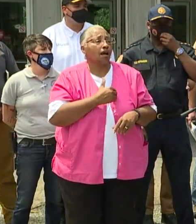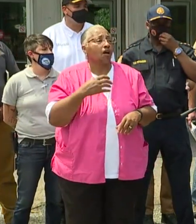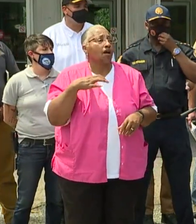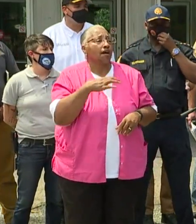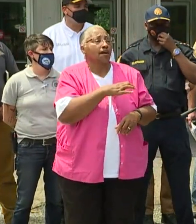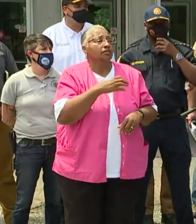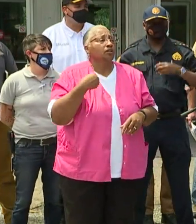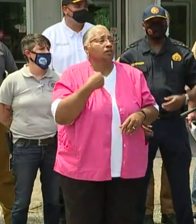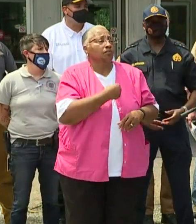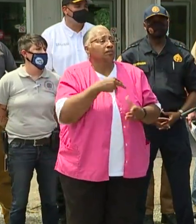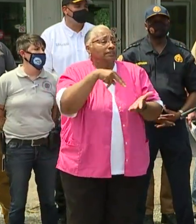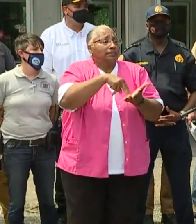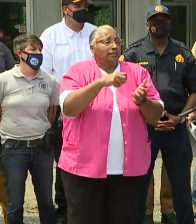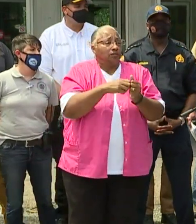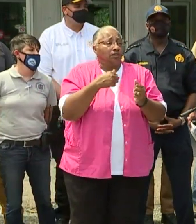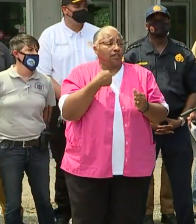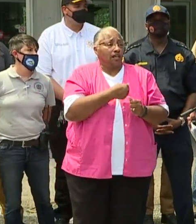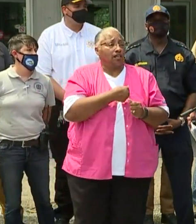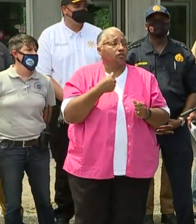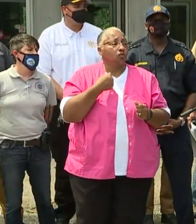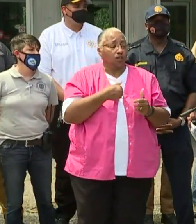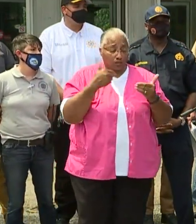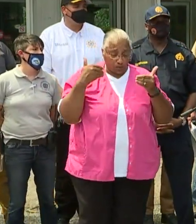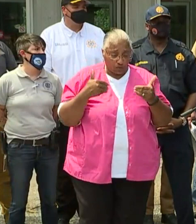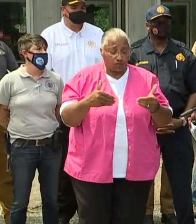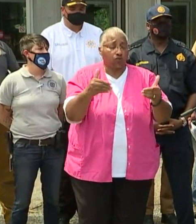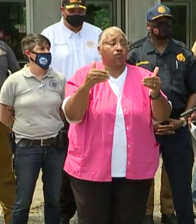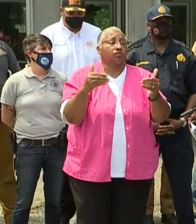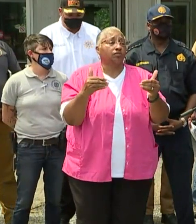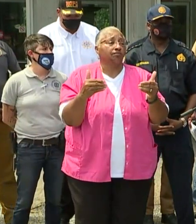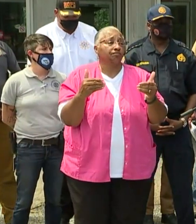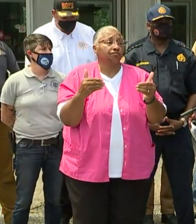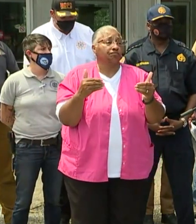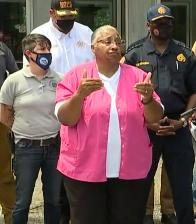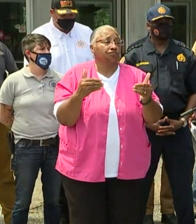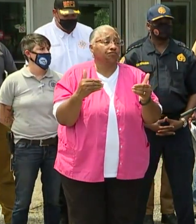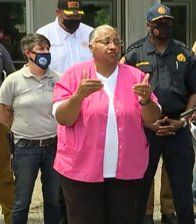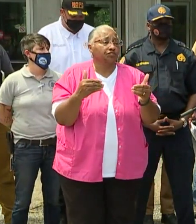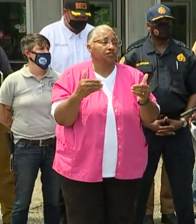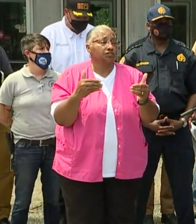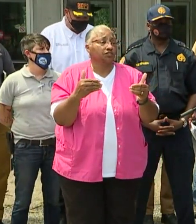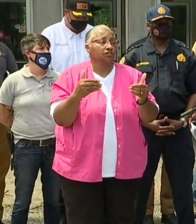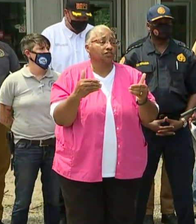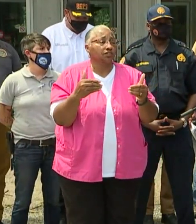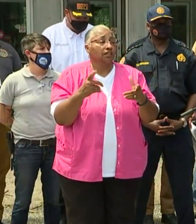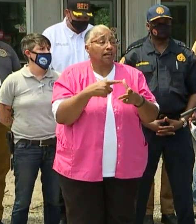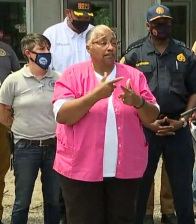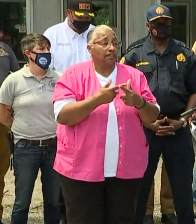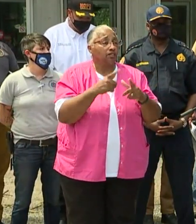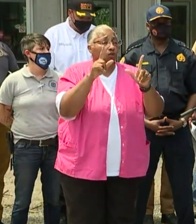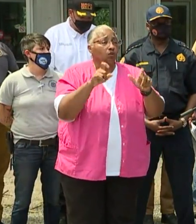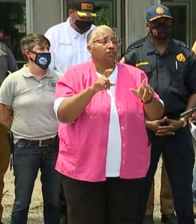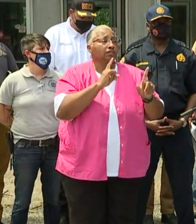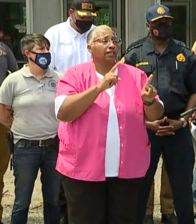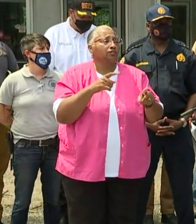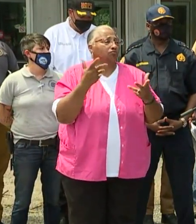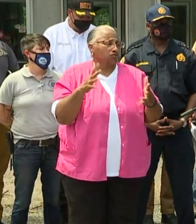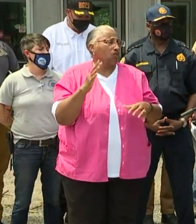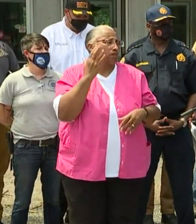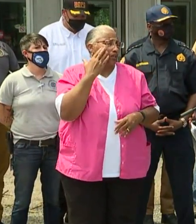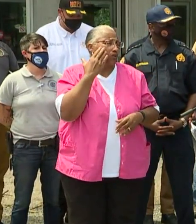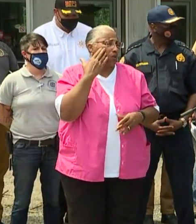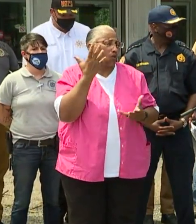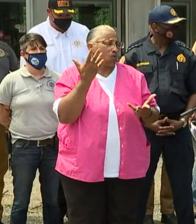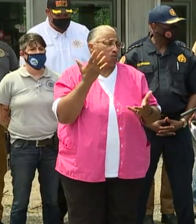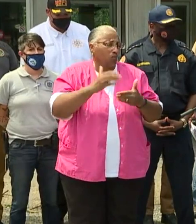standing with us. We're going to move through, and I'll take Q&A afterwards, but you know how this works. But thank you all so